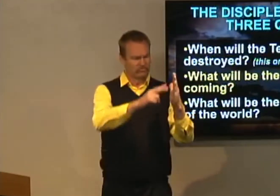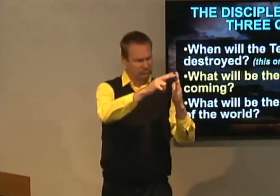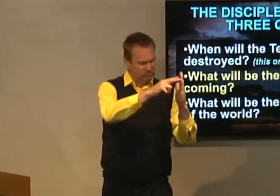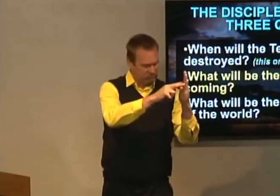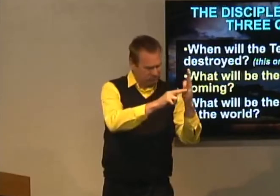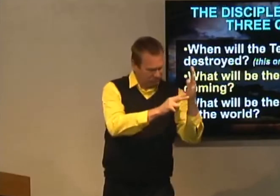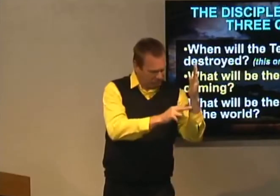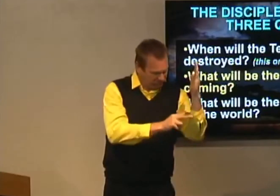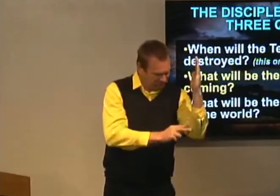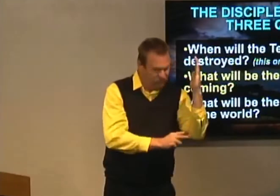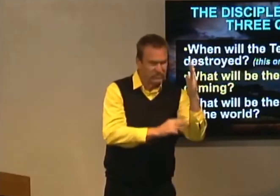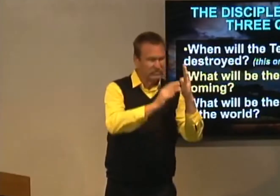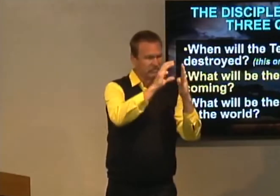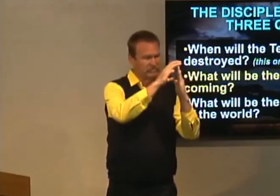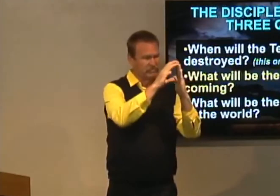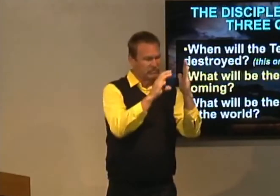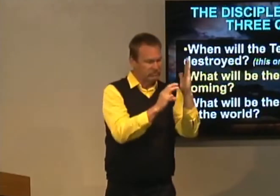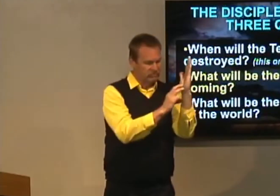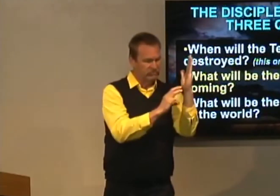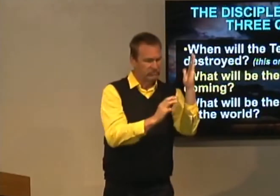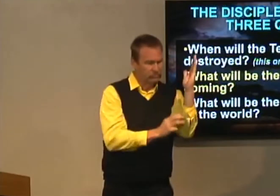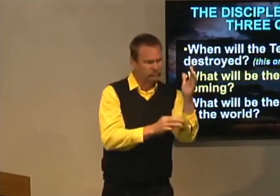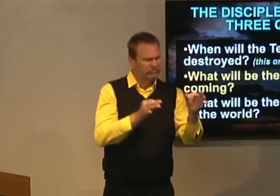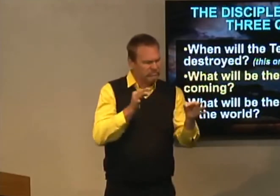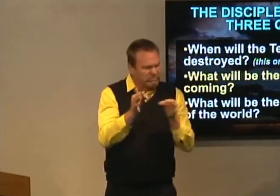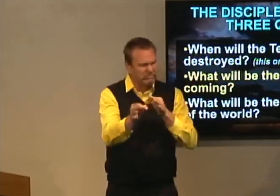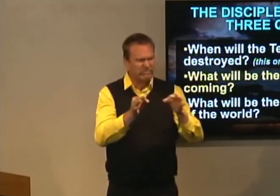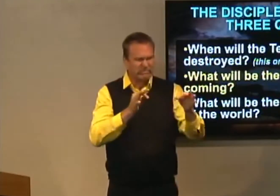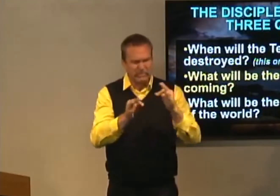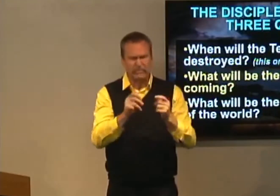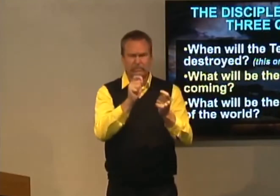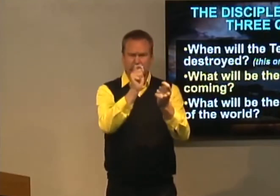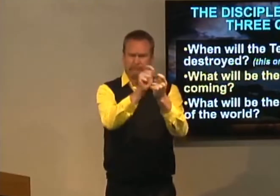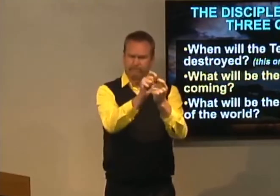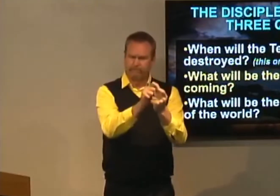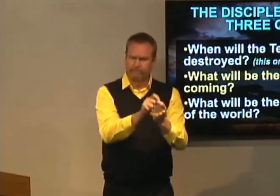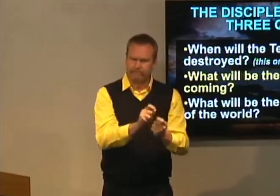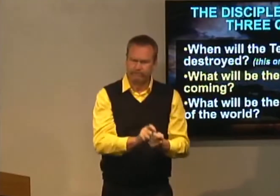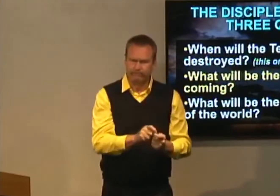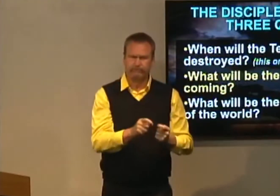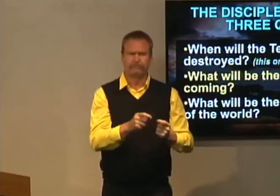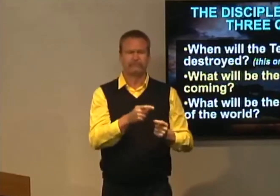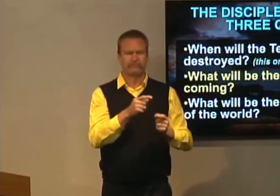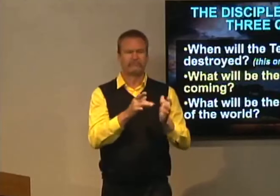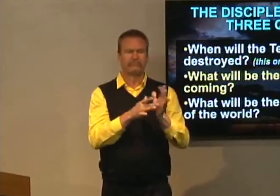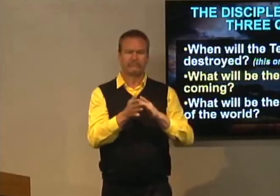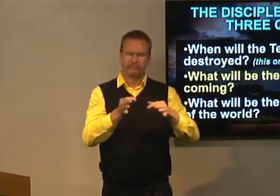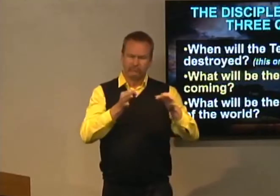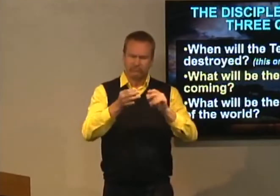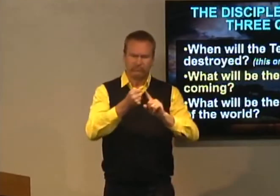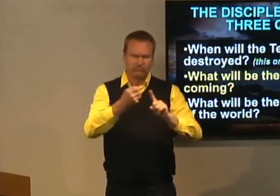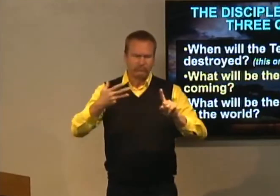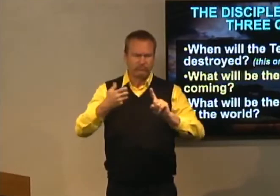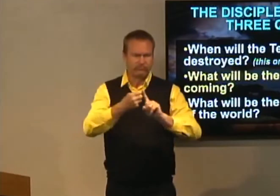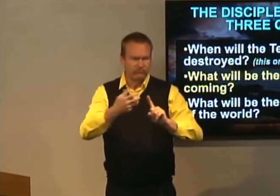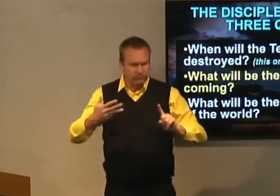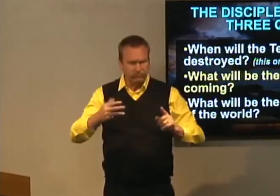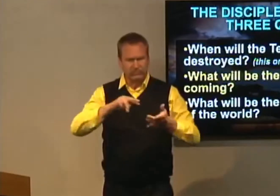in great detail. Just read through that entire chapter of the Bible. It explains very specifically and